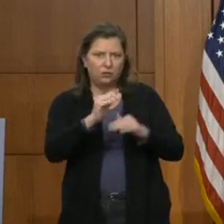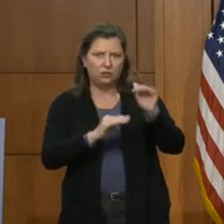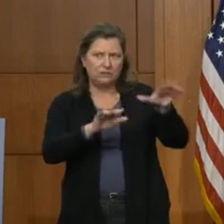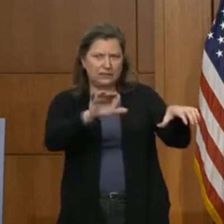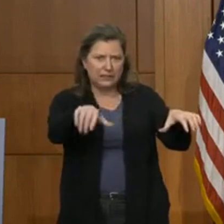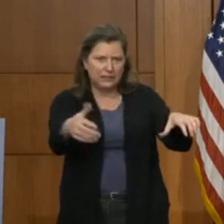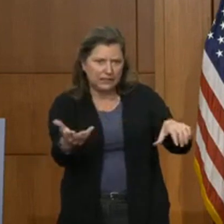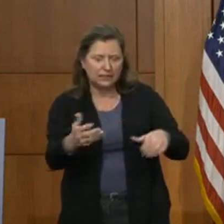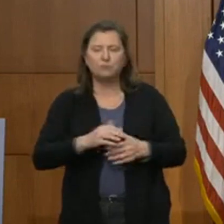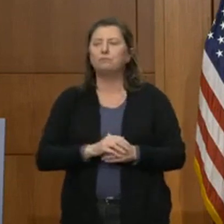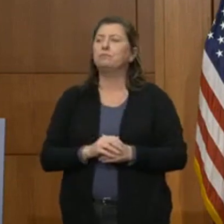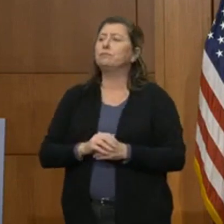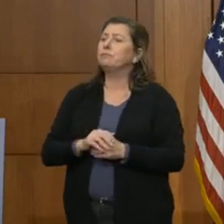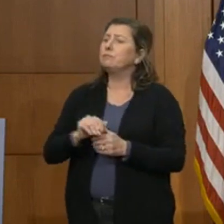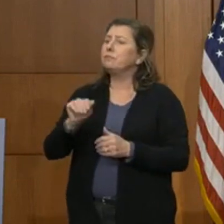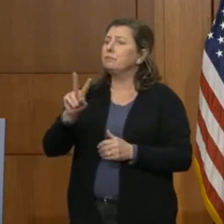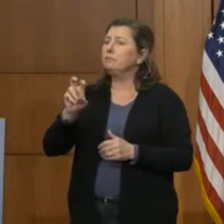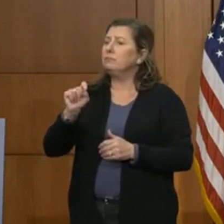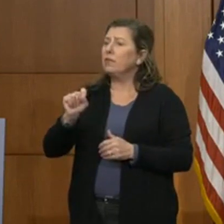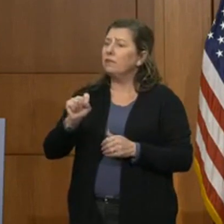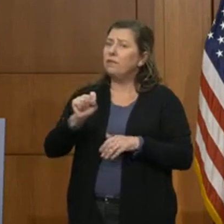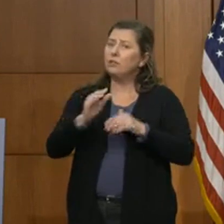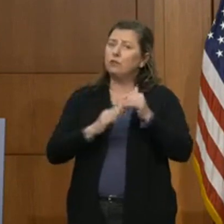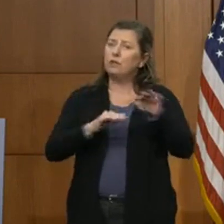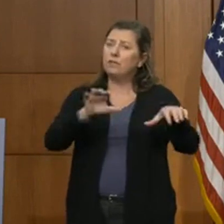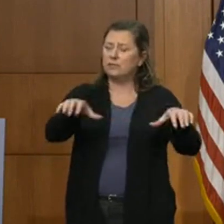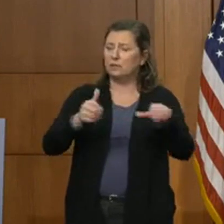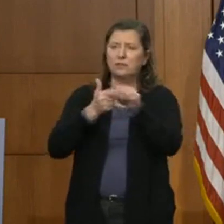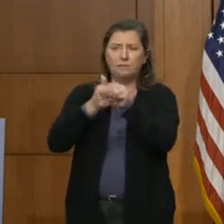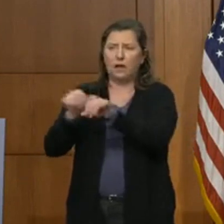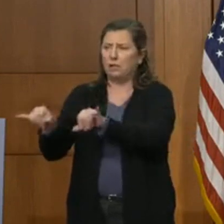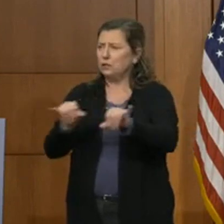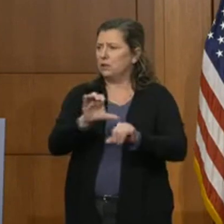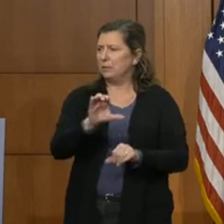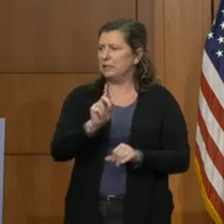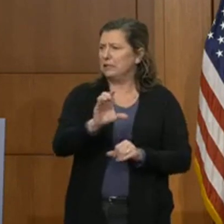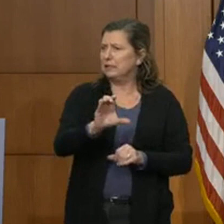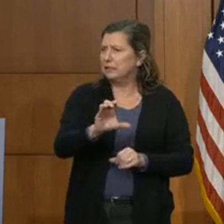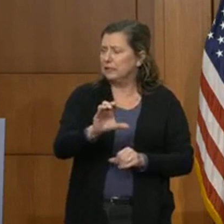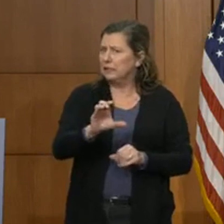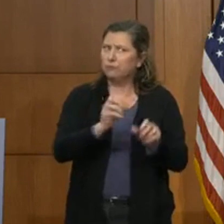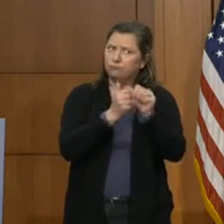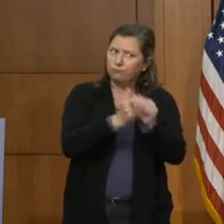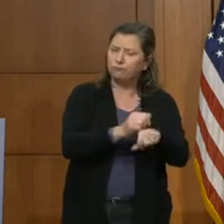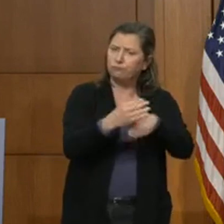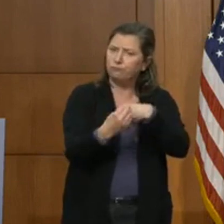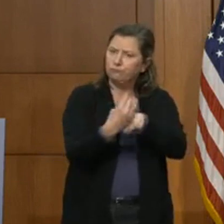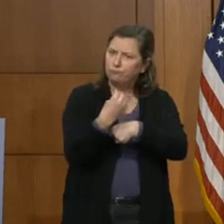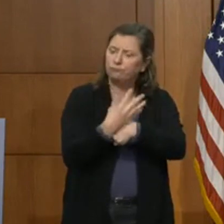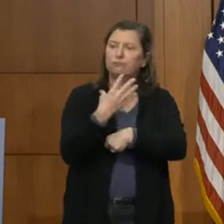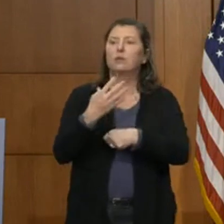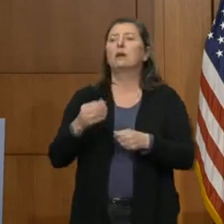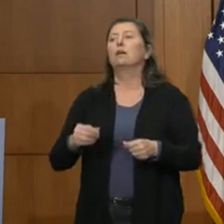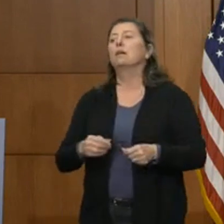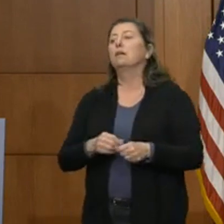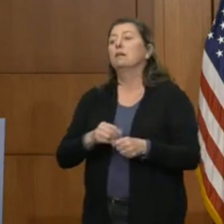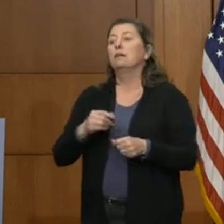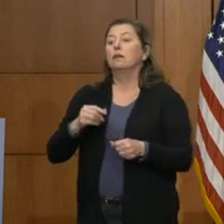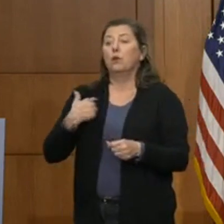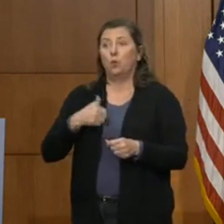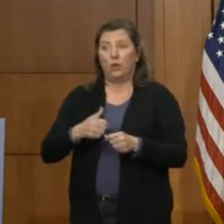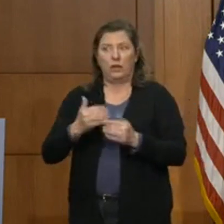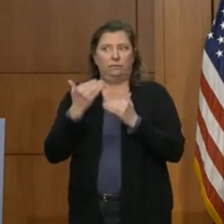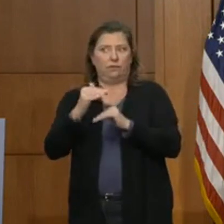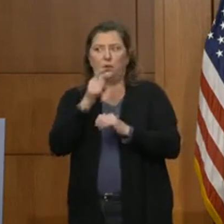facilities. But our veterans facilities follow the guidelines of the CDC, and we've taken added precautions in terms of restricting